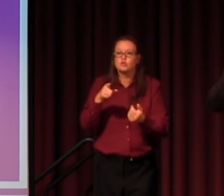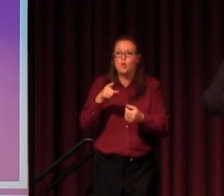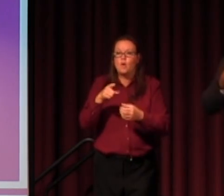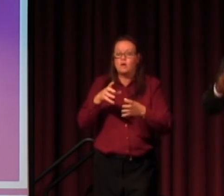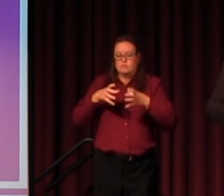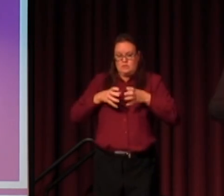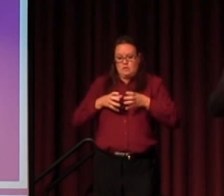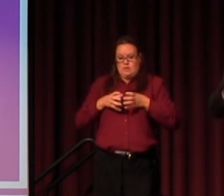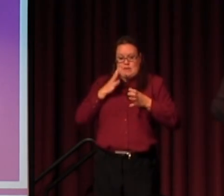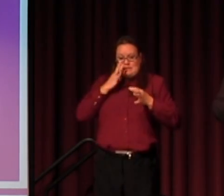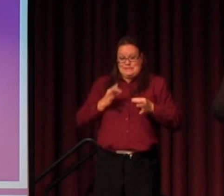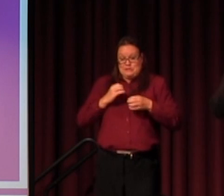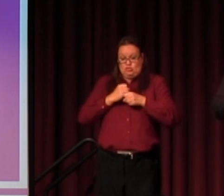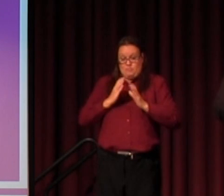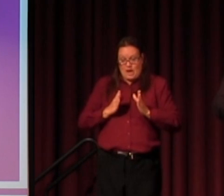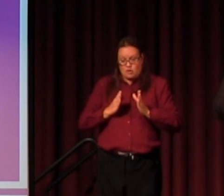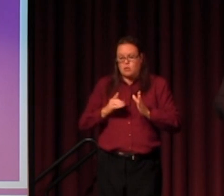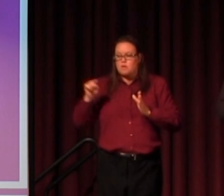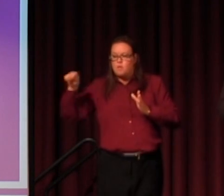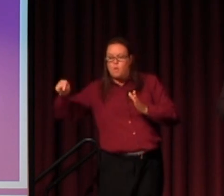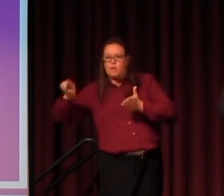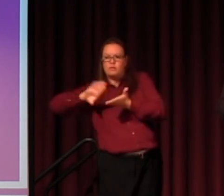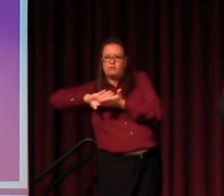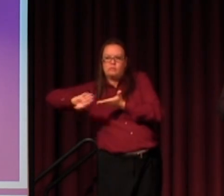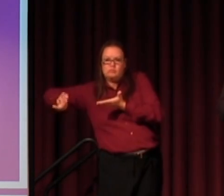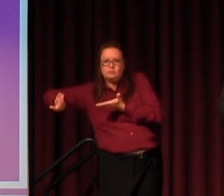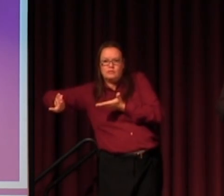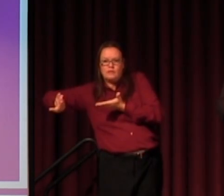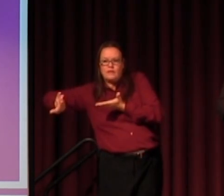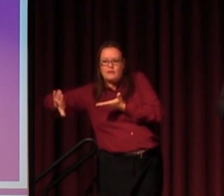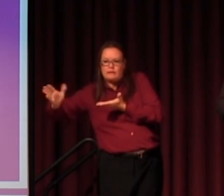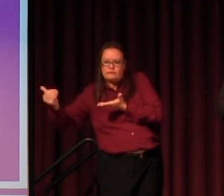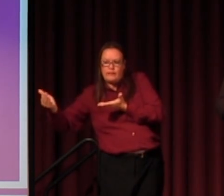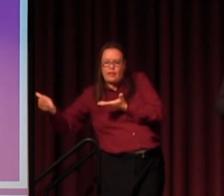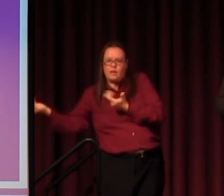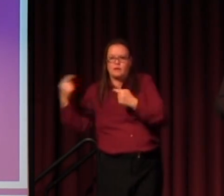it's about shared ownership in that system.